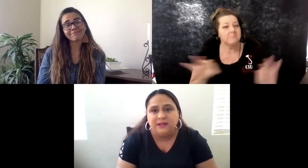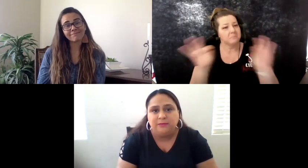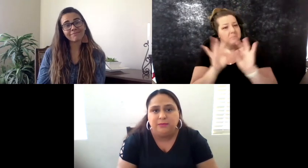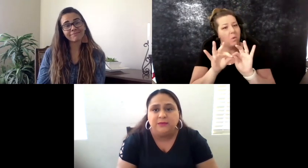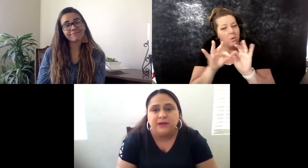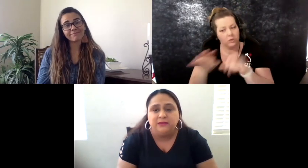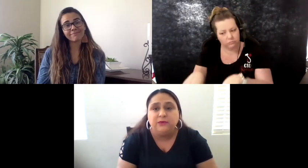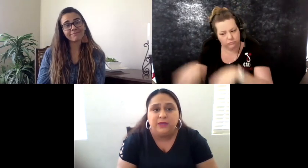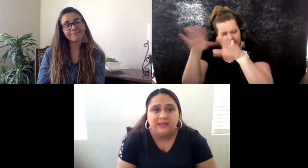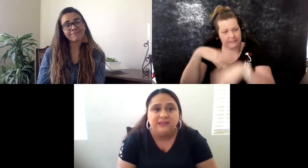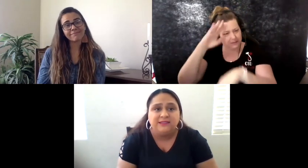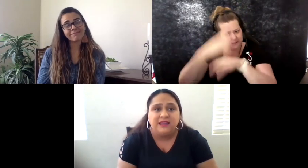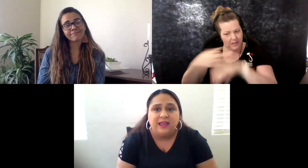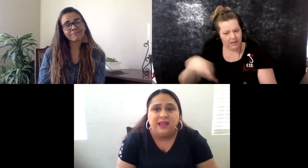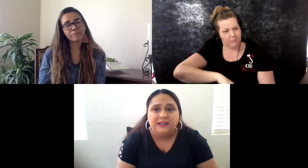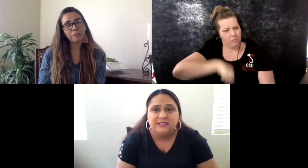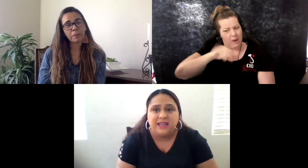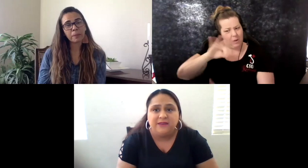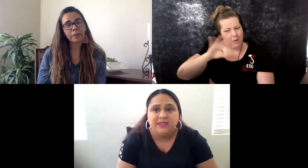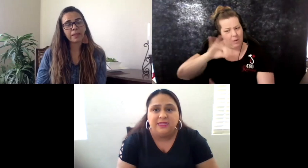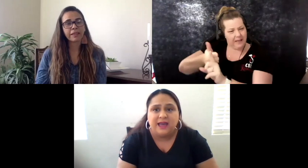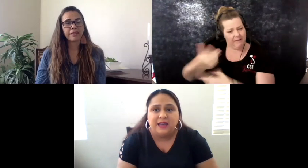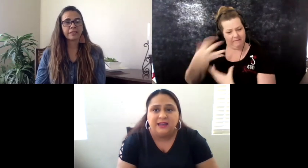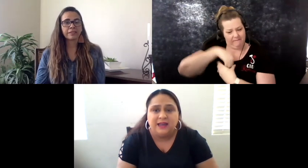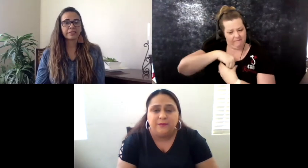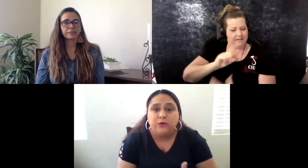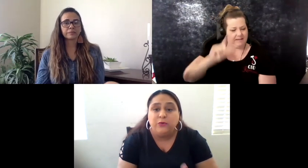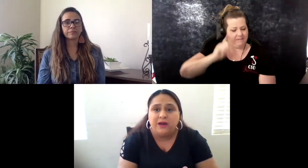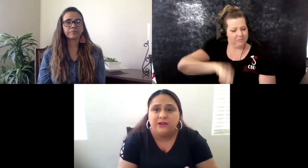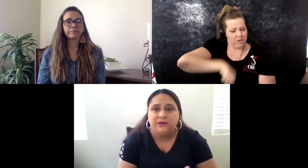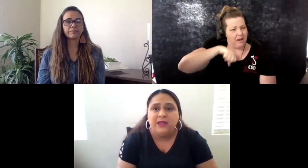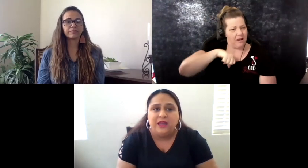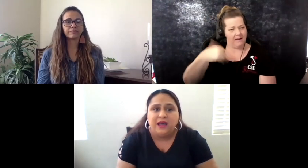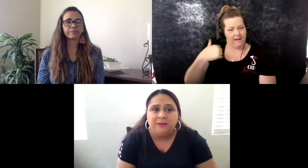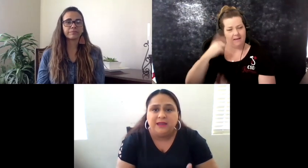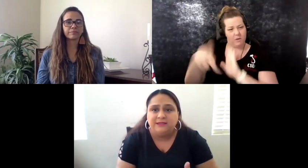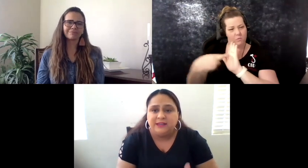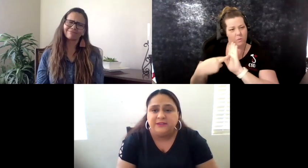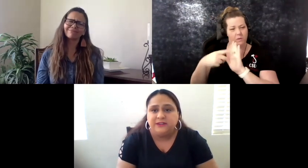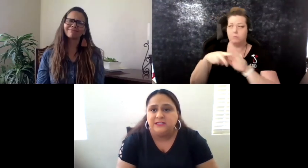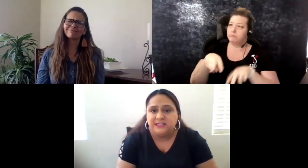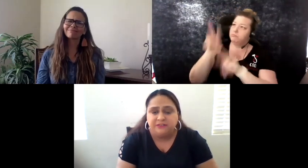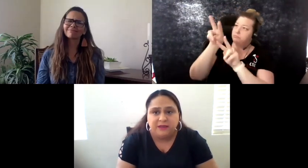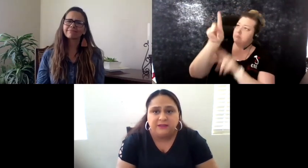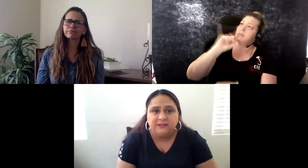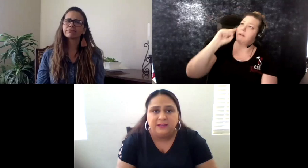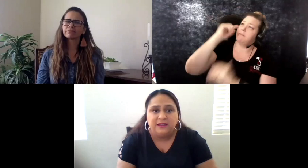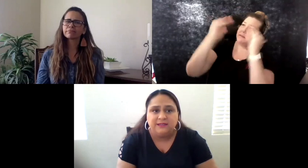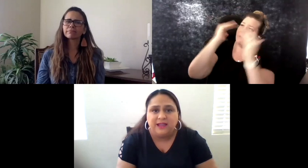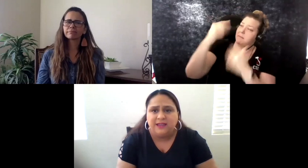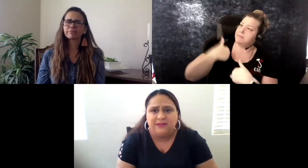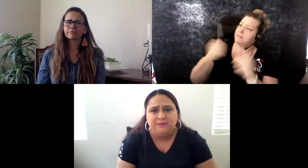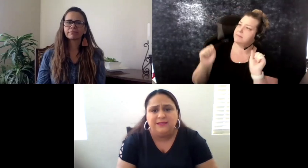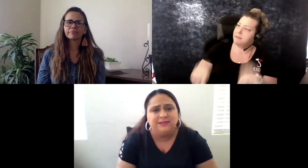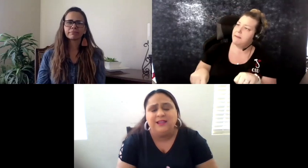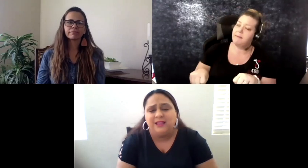raise him being proud of who he is and just having that role model as deaf adults and deaf peers in his